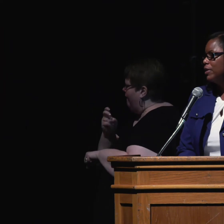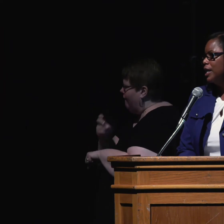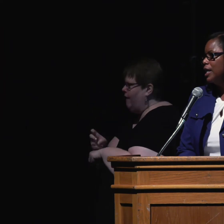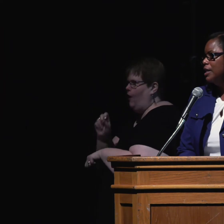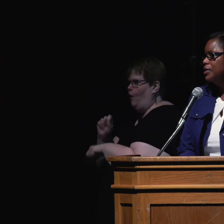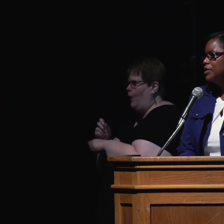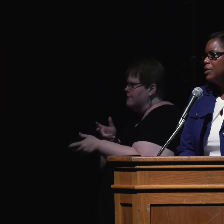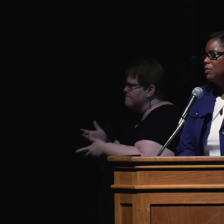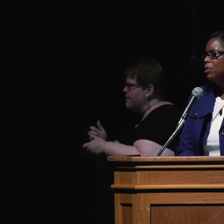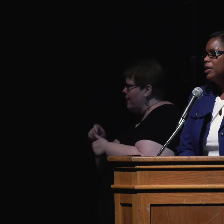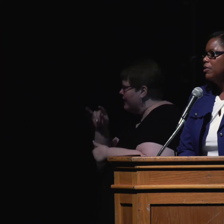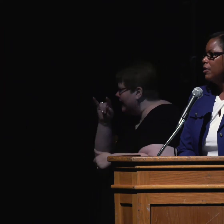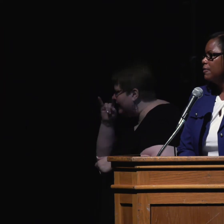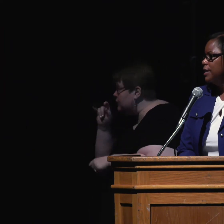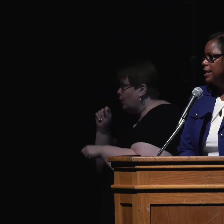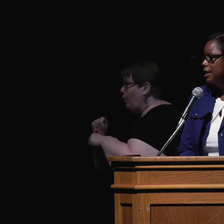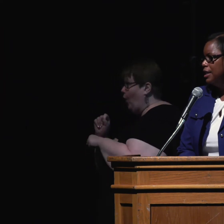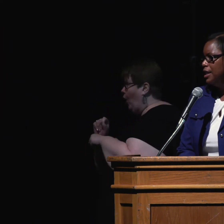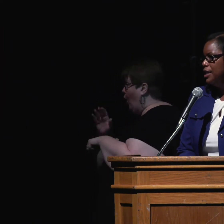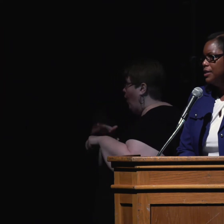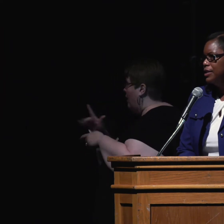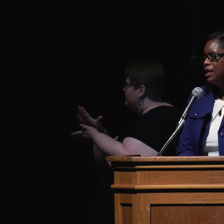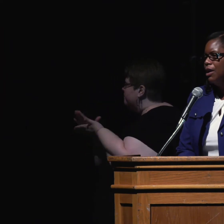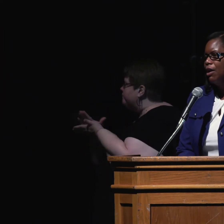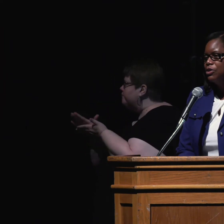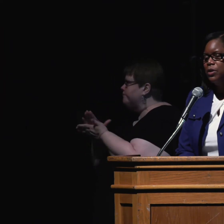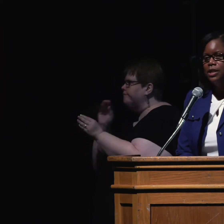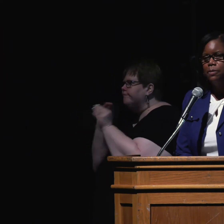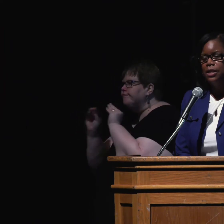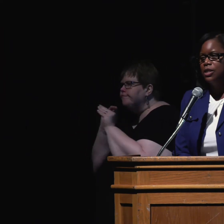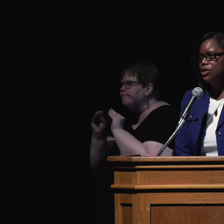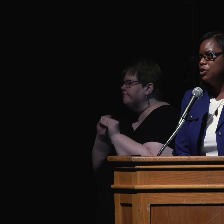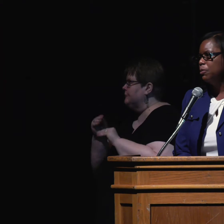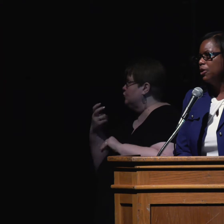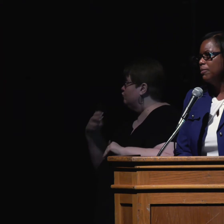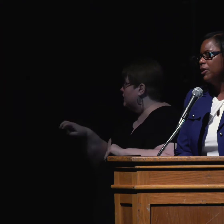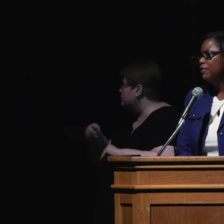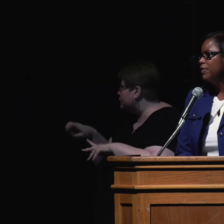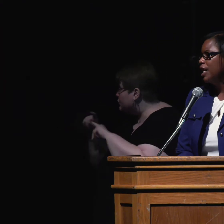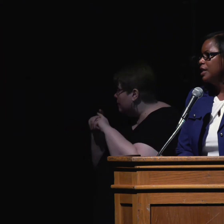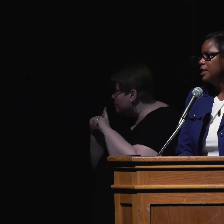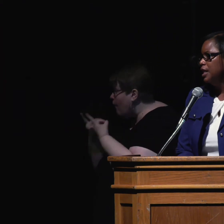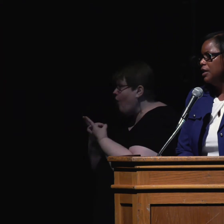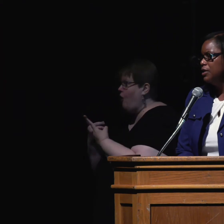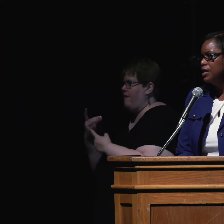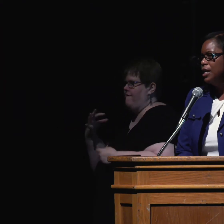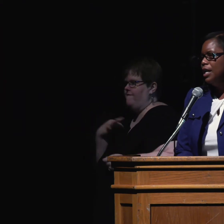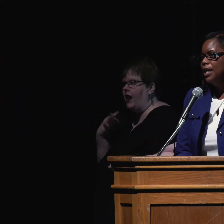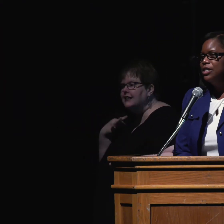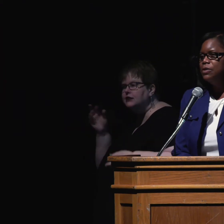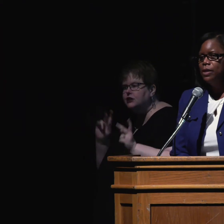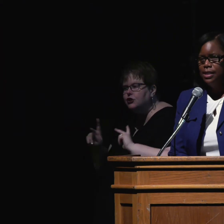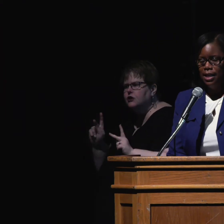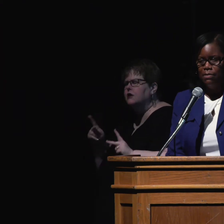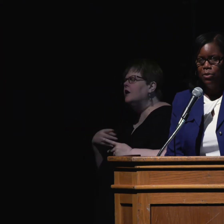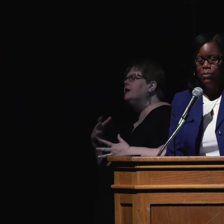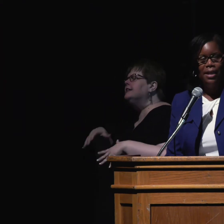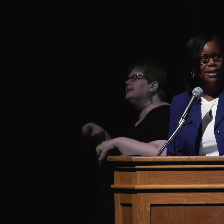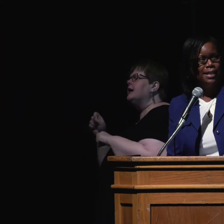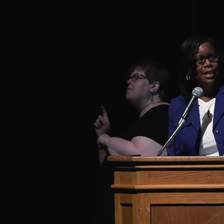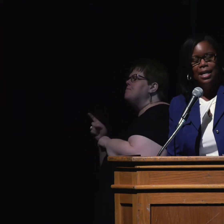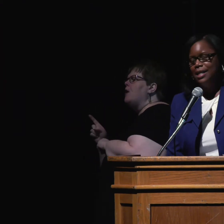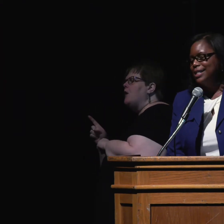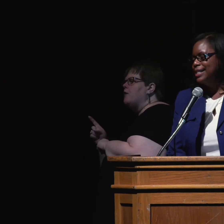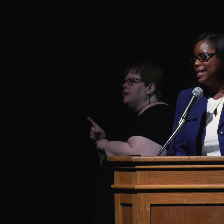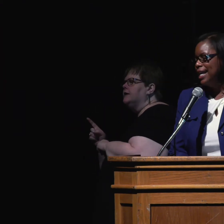working with our kids, working on our facilities, our transportation department, our volunteers, and I just want to take a